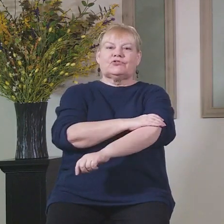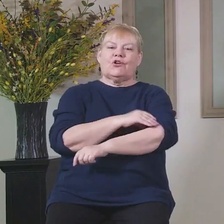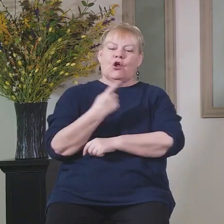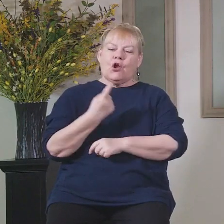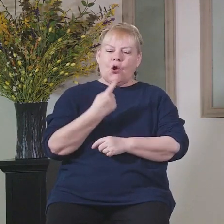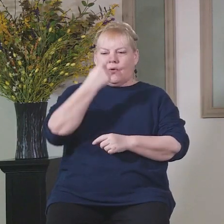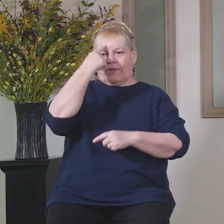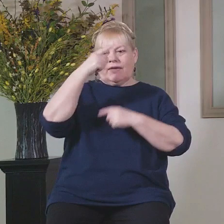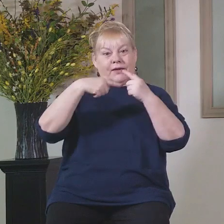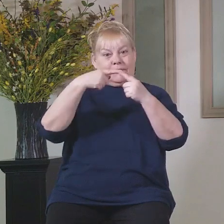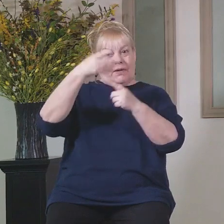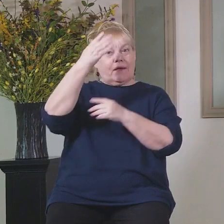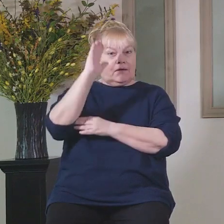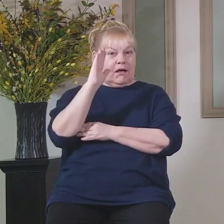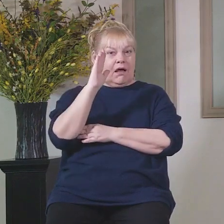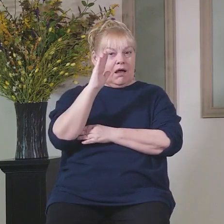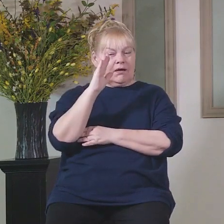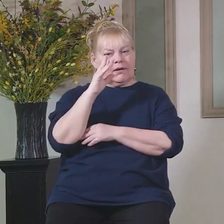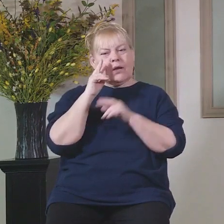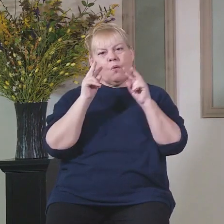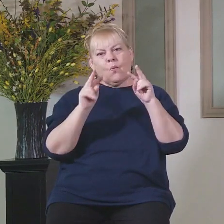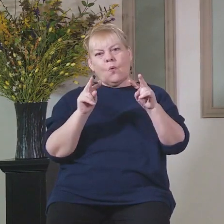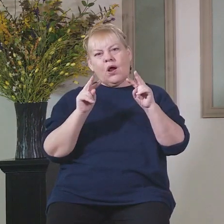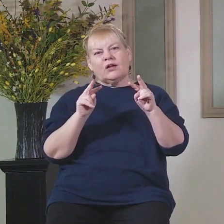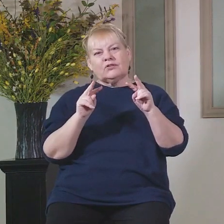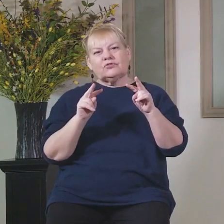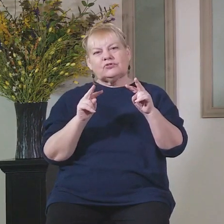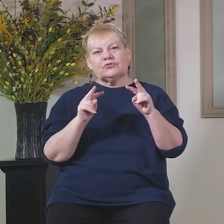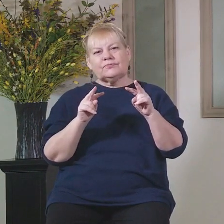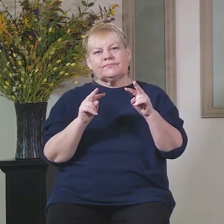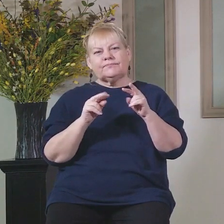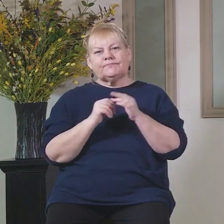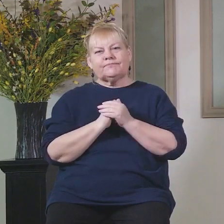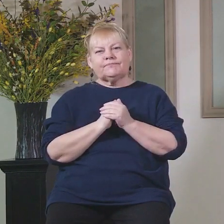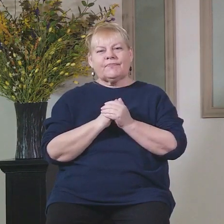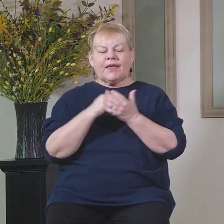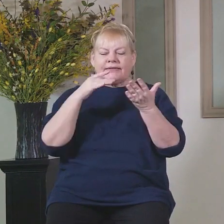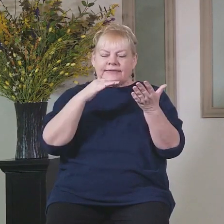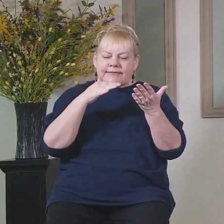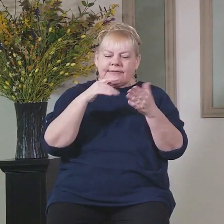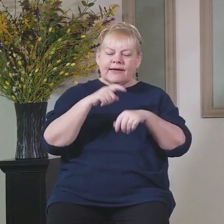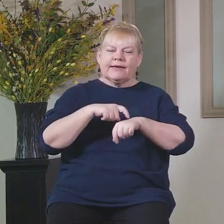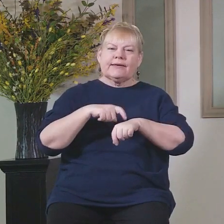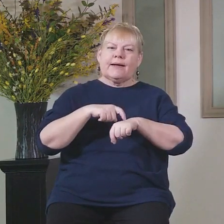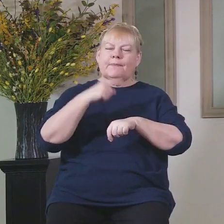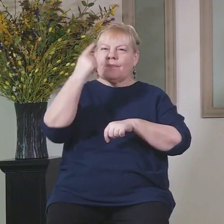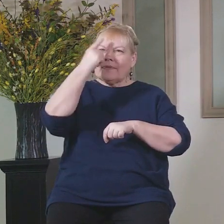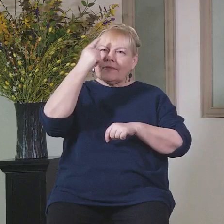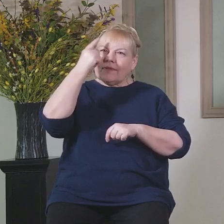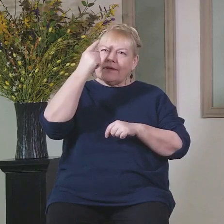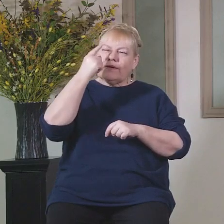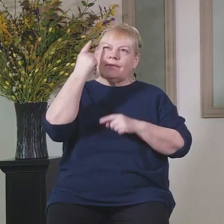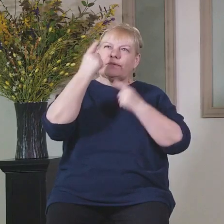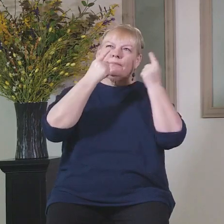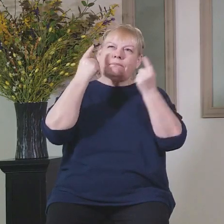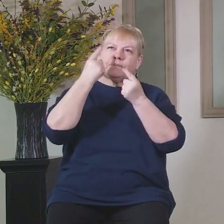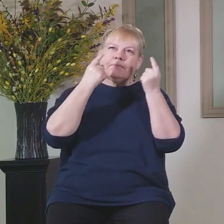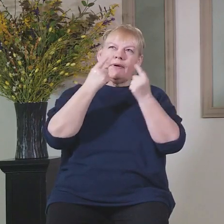think about God and watch that devotional time. Think about it. Meditate on the